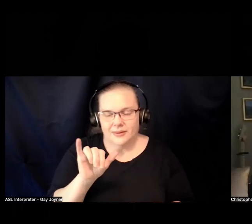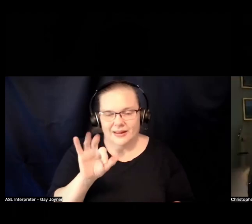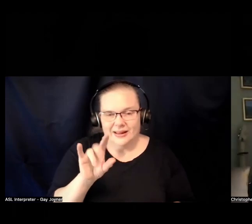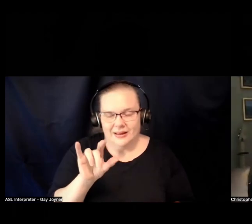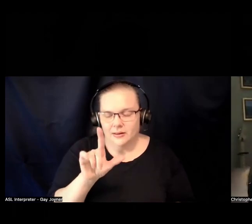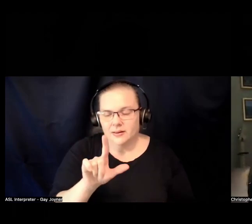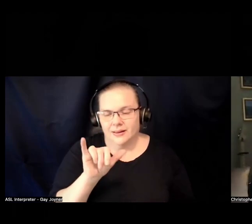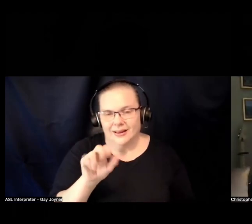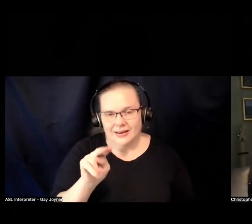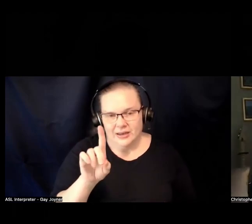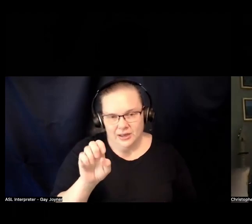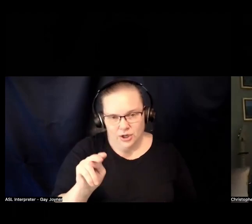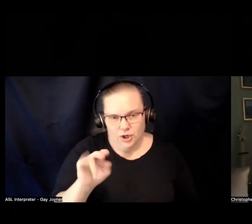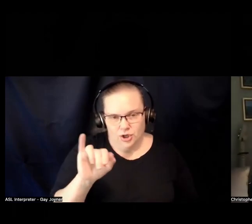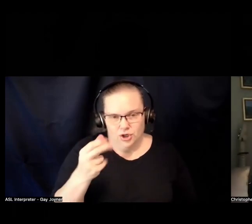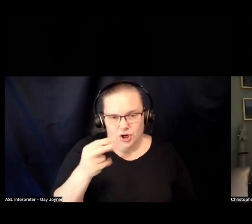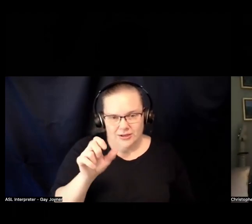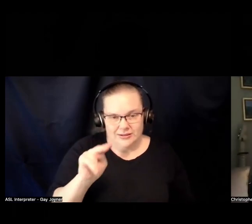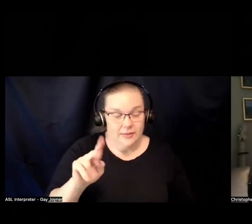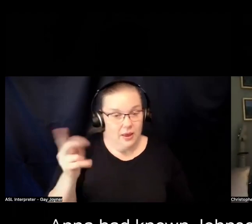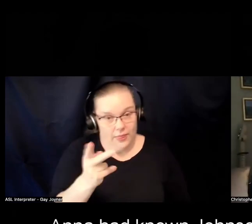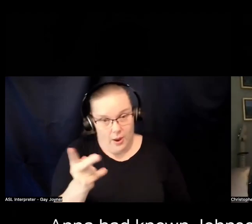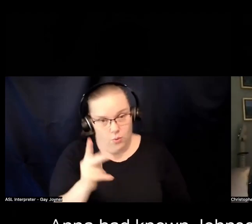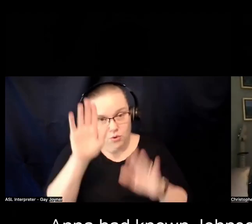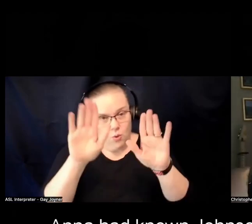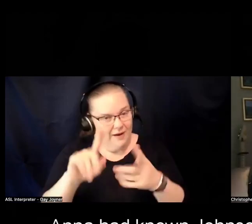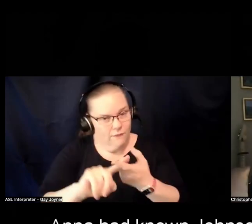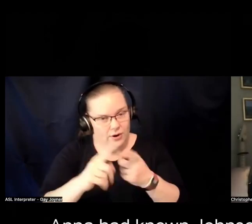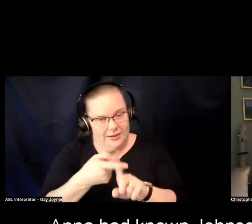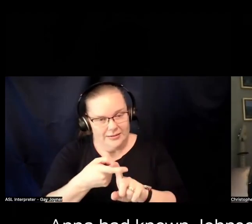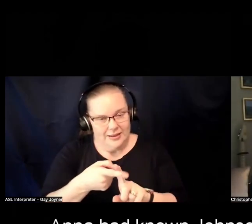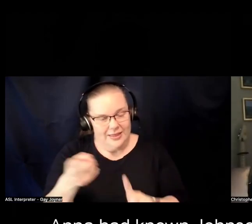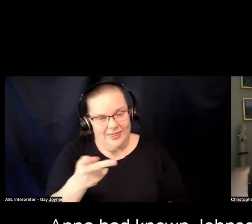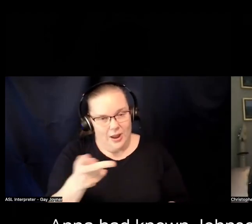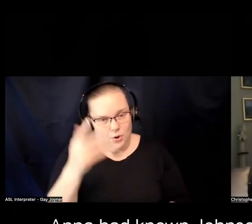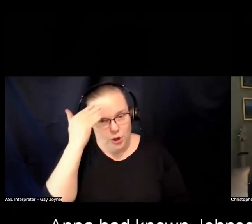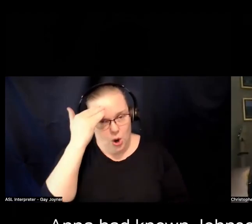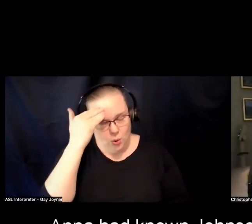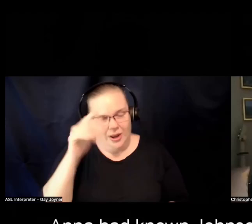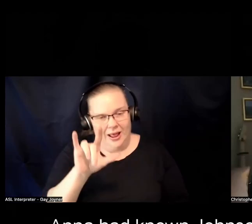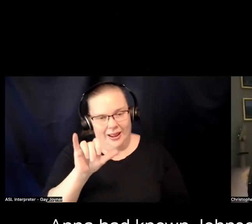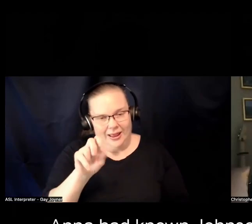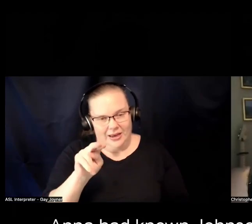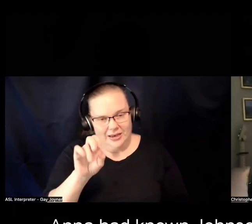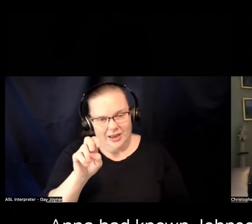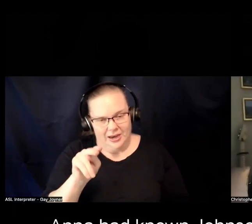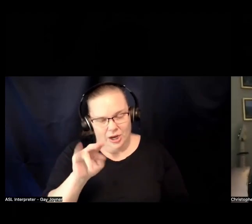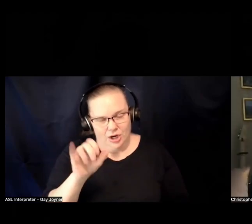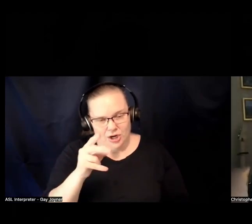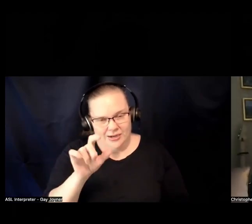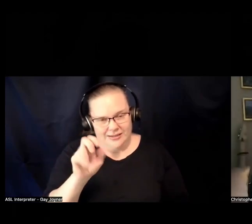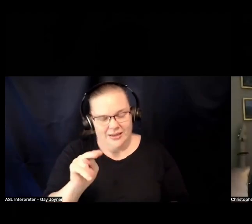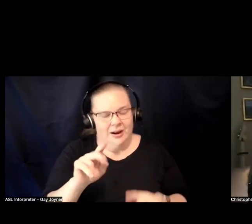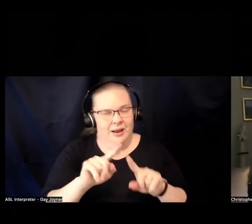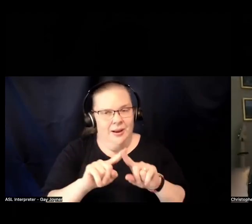were great friends. They were wonderful friends. Anna had known Johnson since he came to Washington as a young congressman in thrall